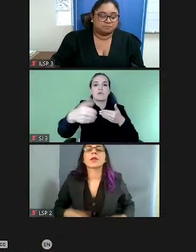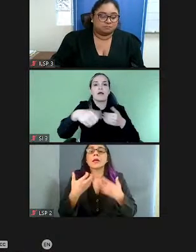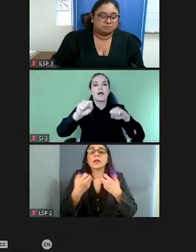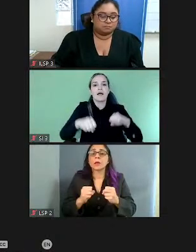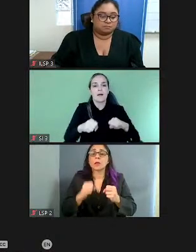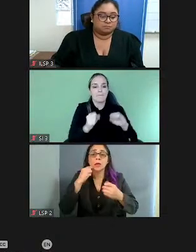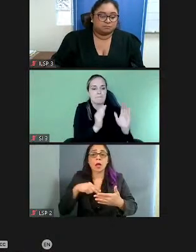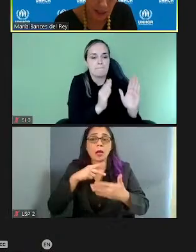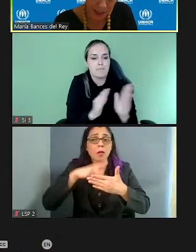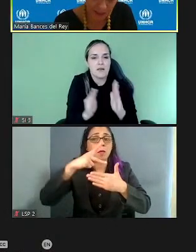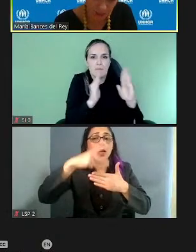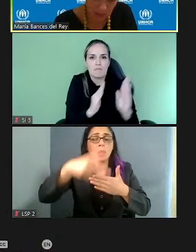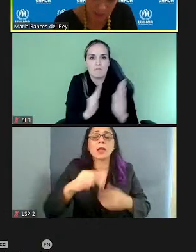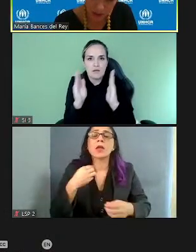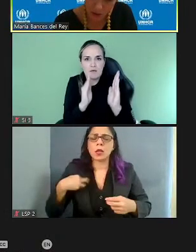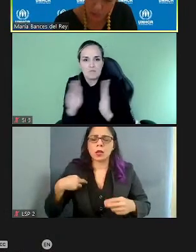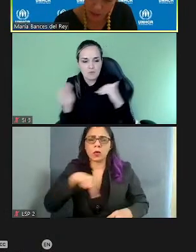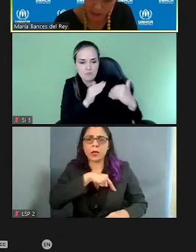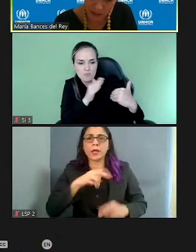is